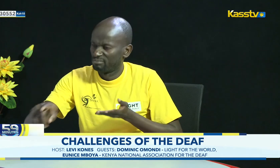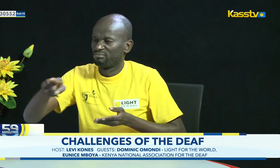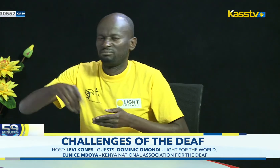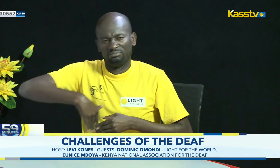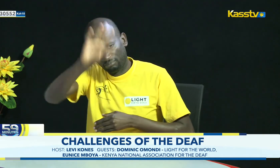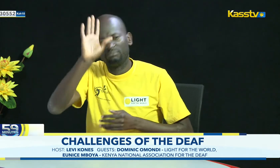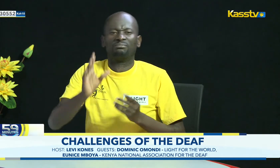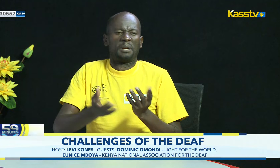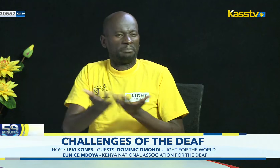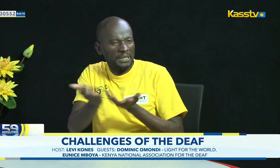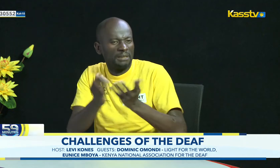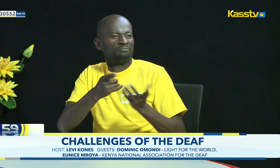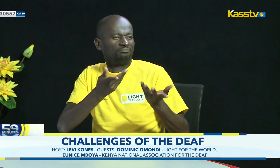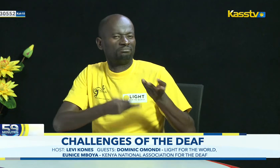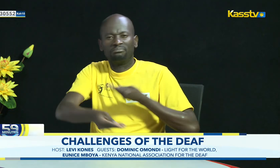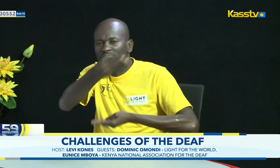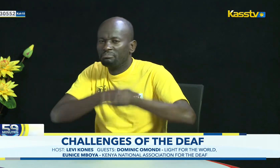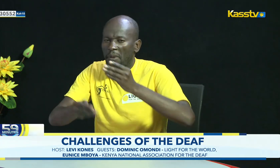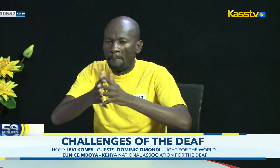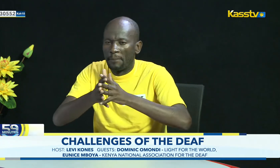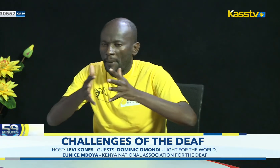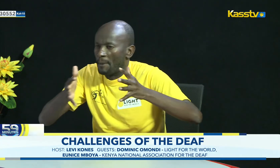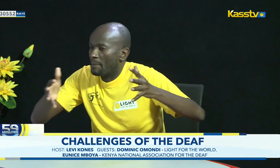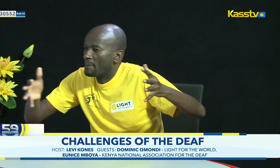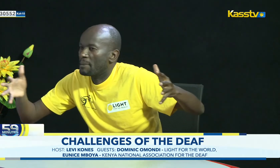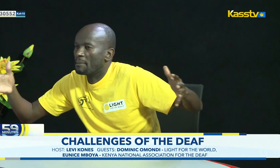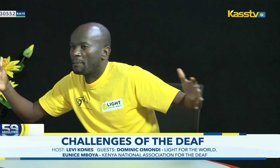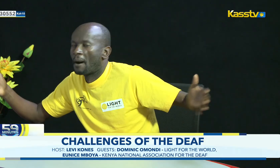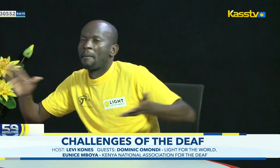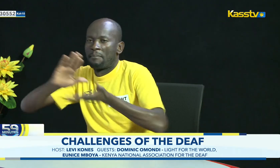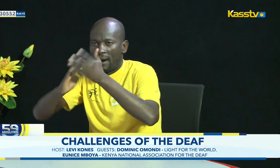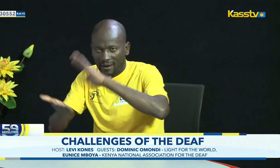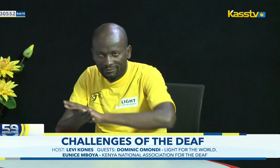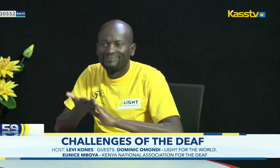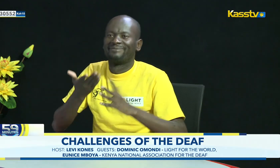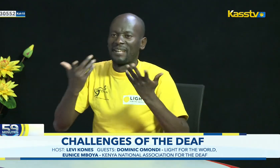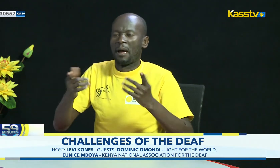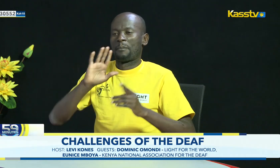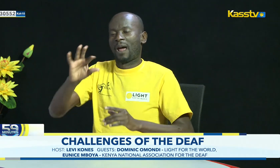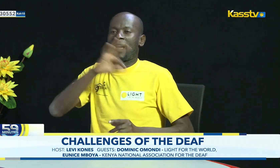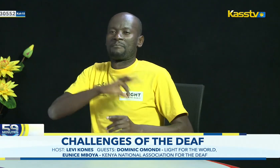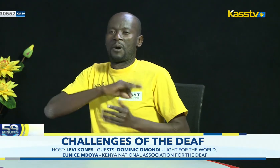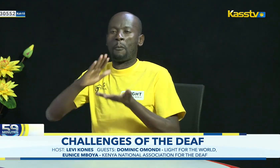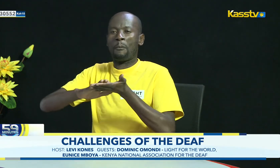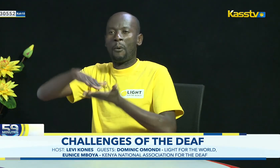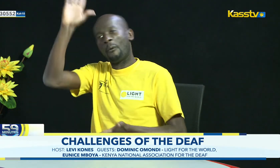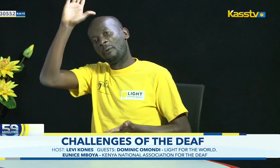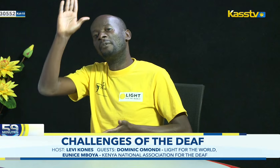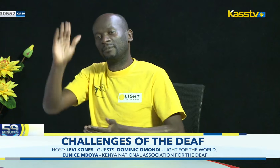improve our business, and they always are with us in the process of